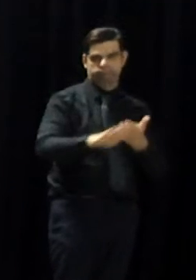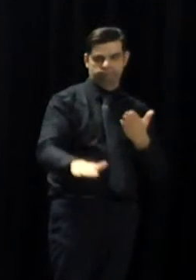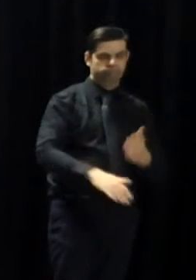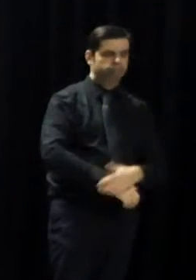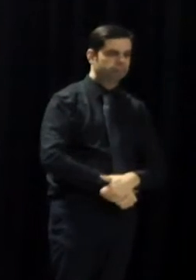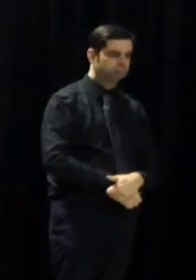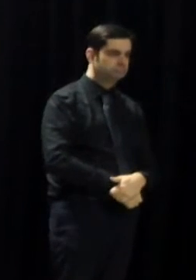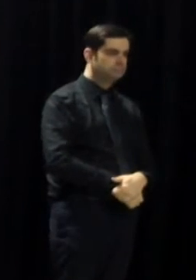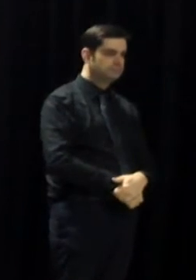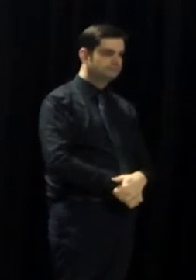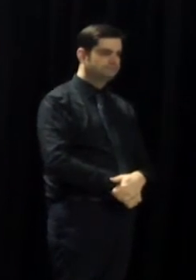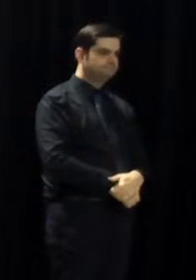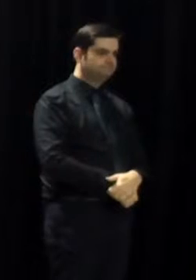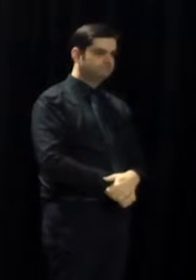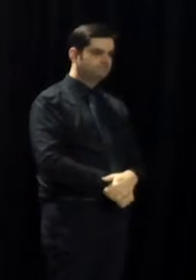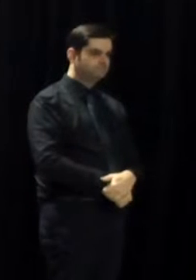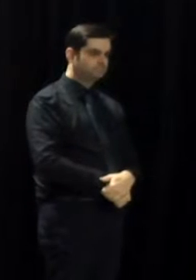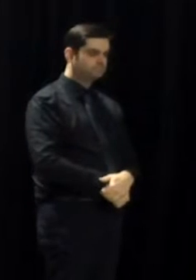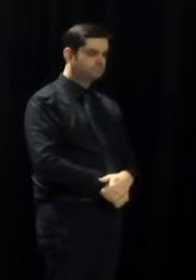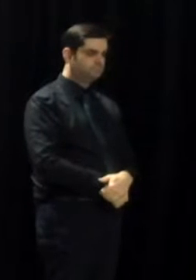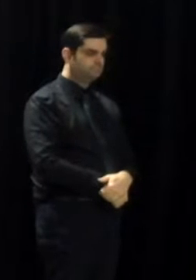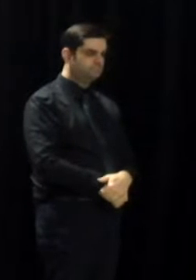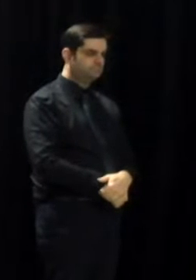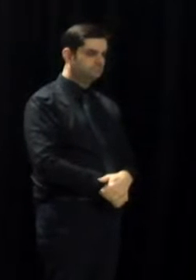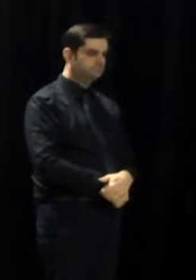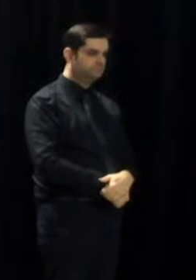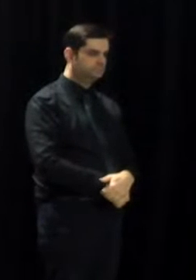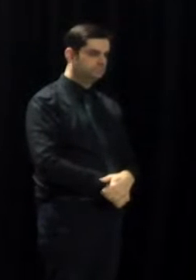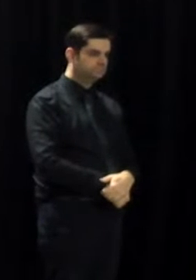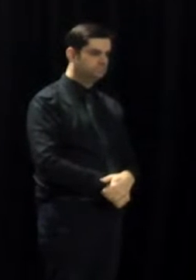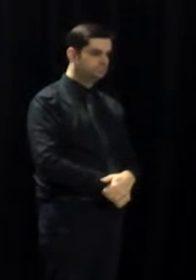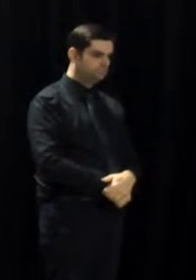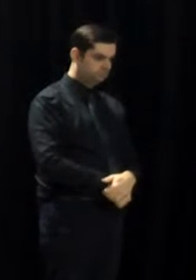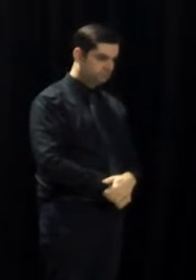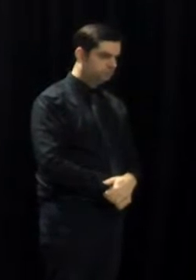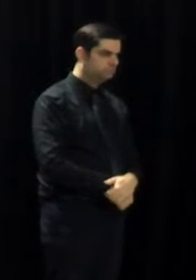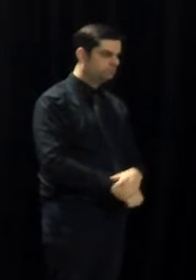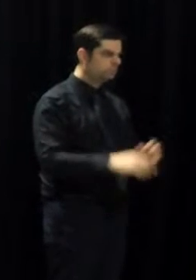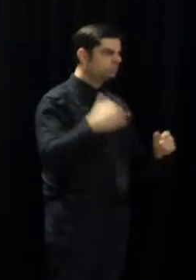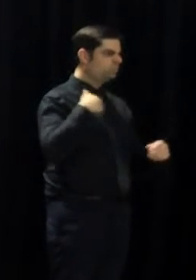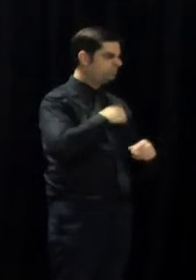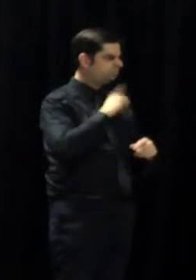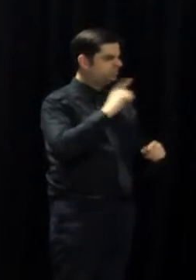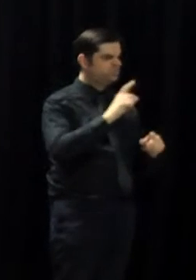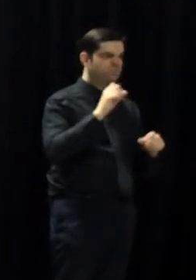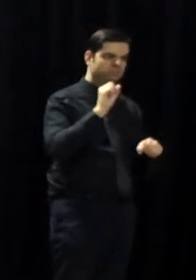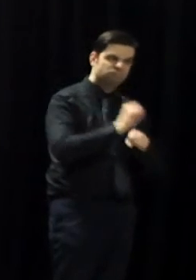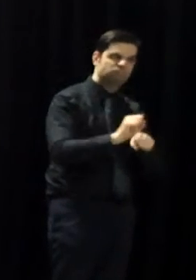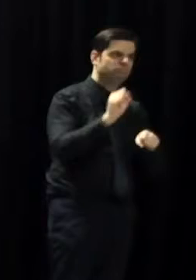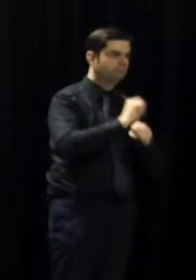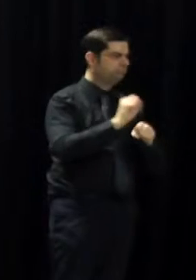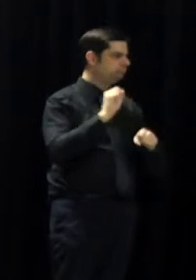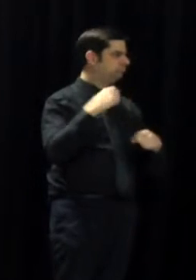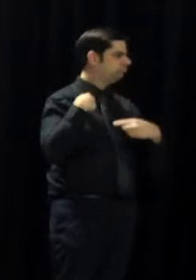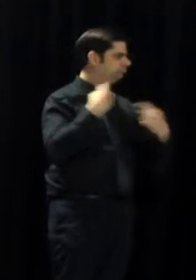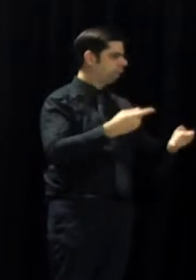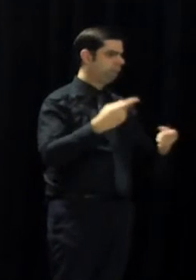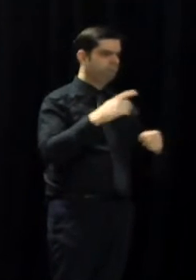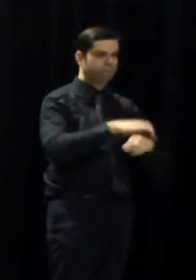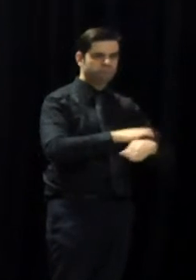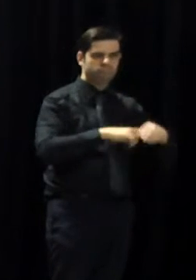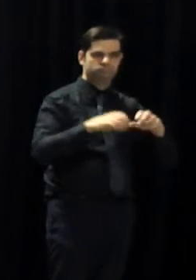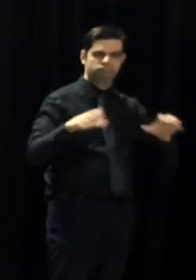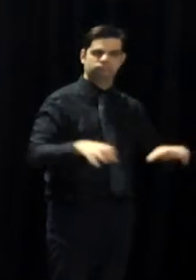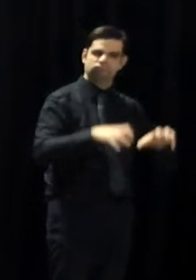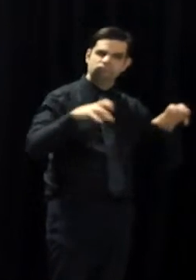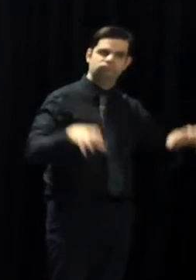this effort up so much that if the investigations are done locally, we were doing the